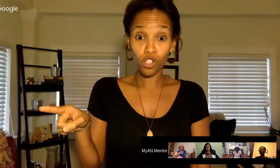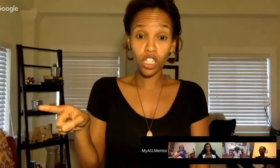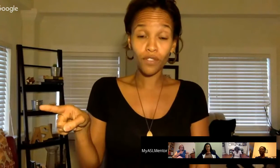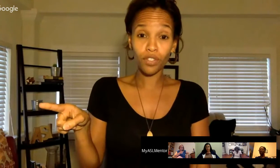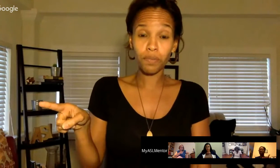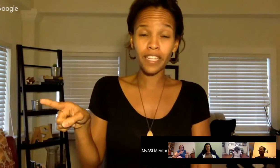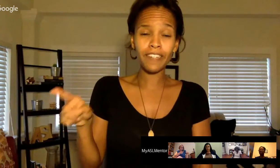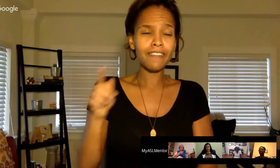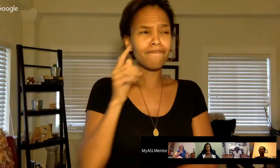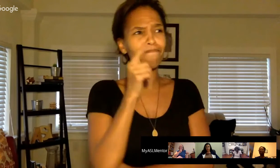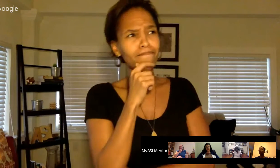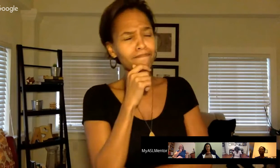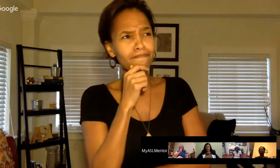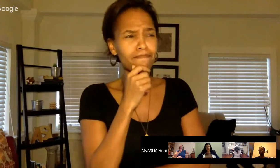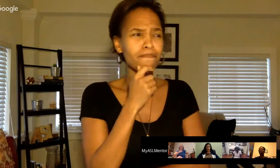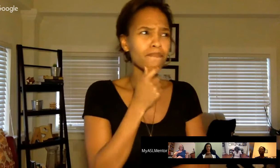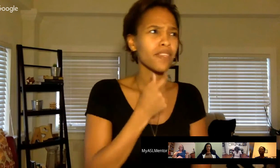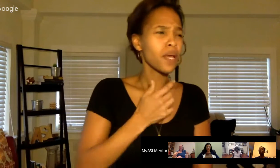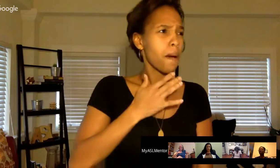The role shift would be,